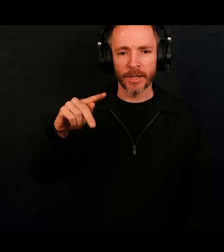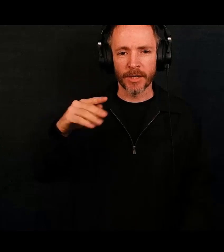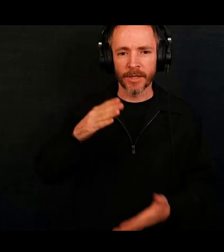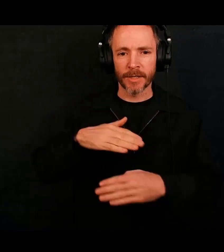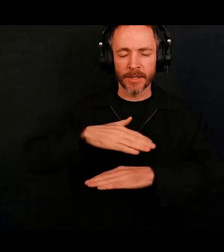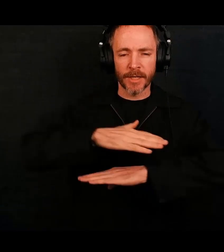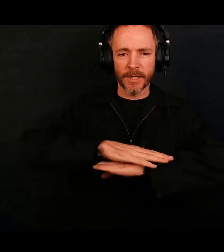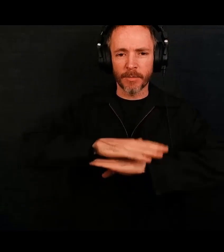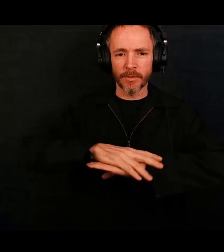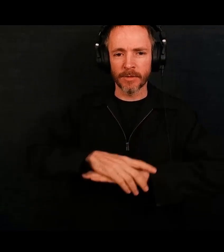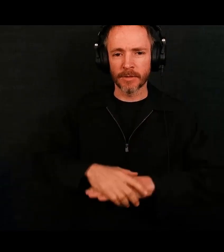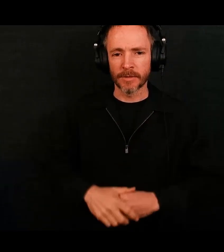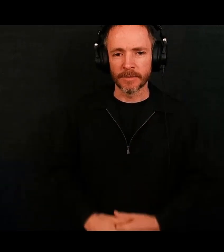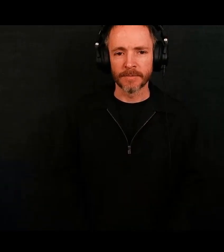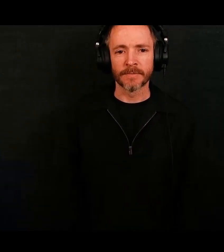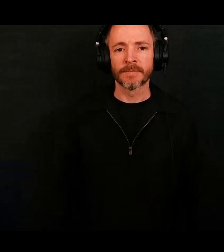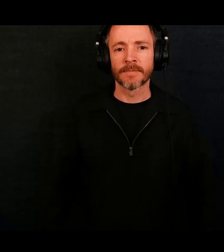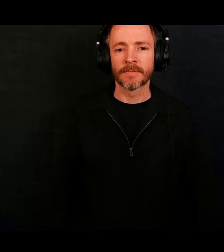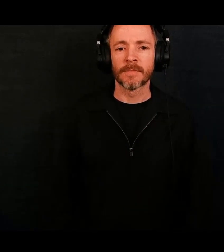router table?